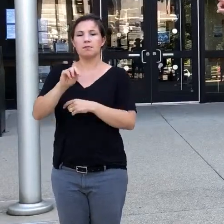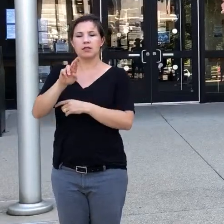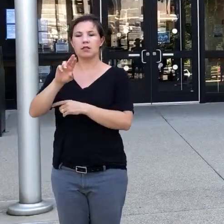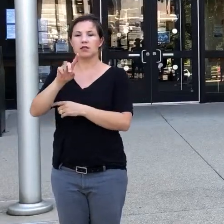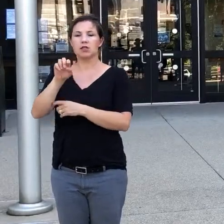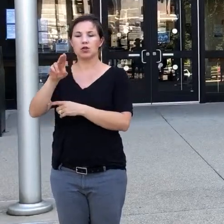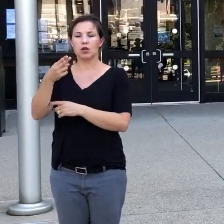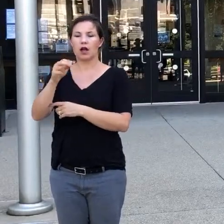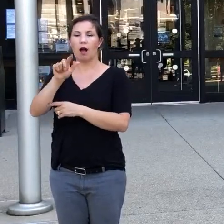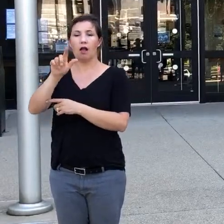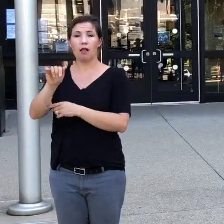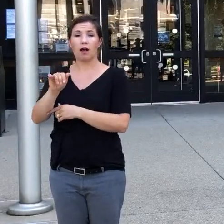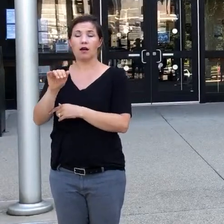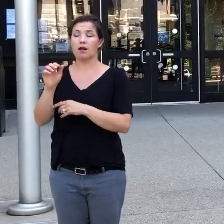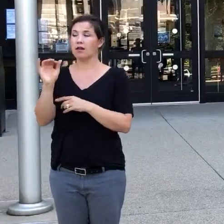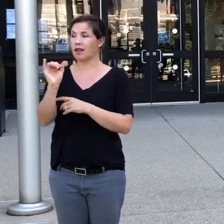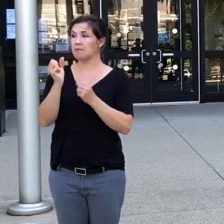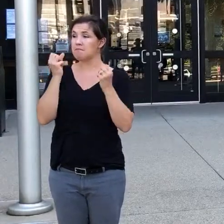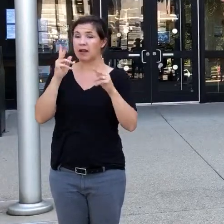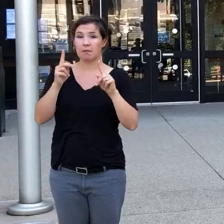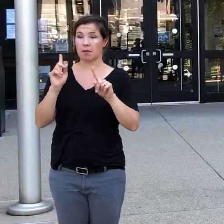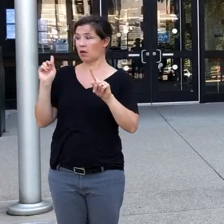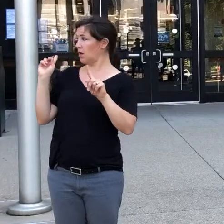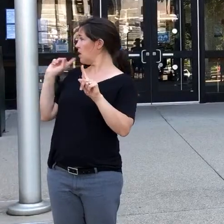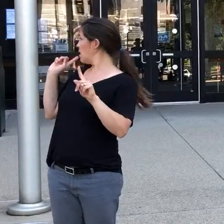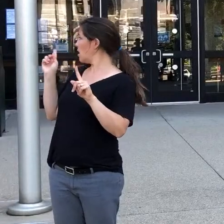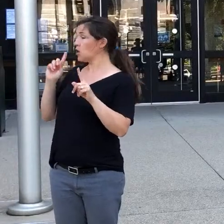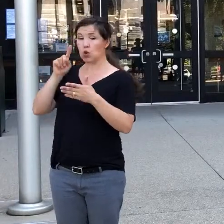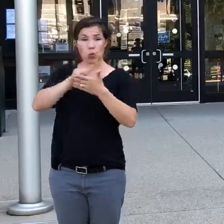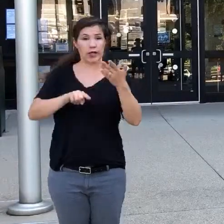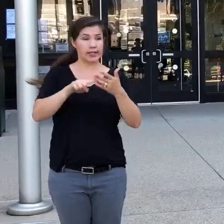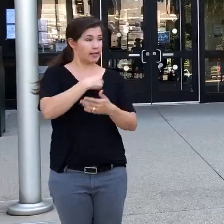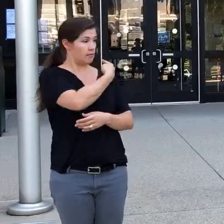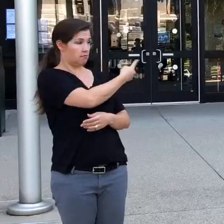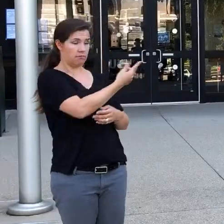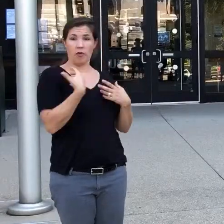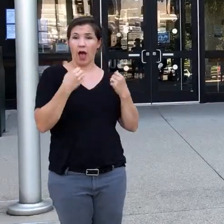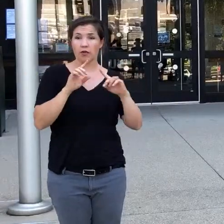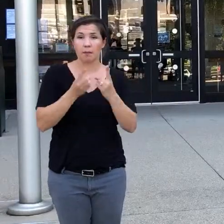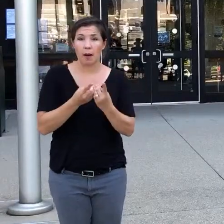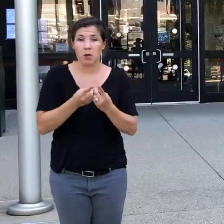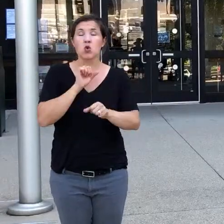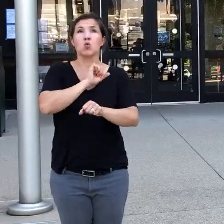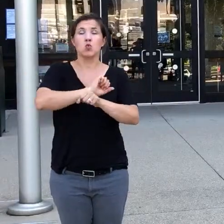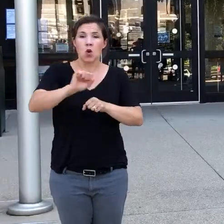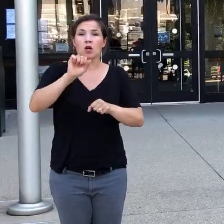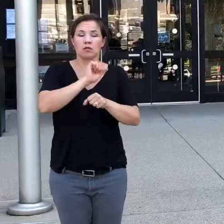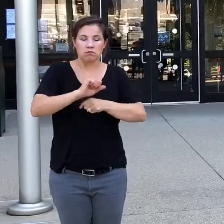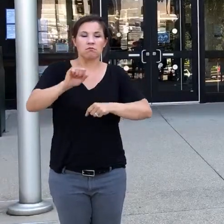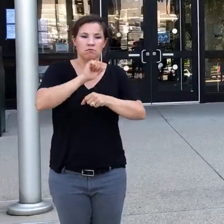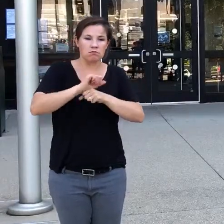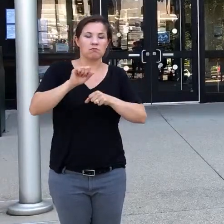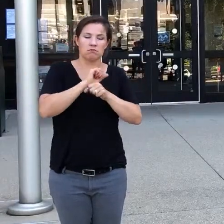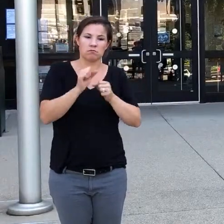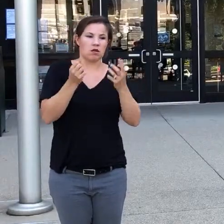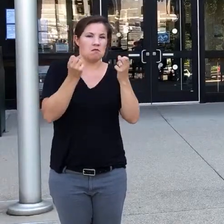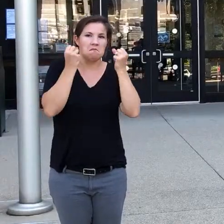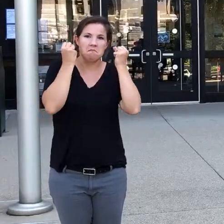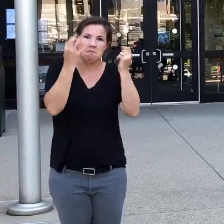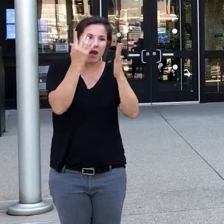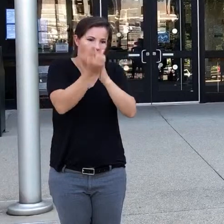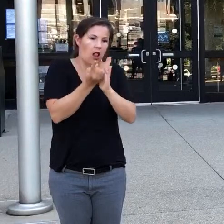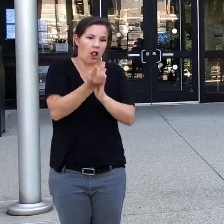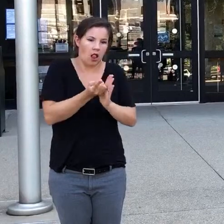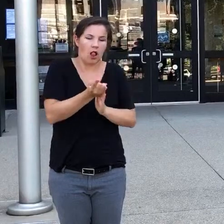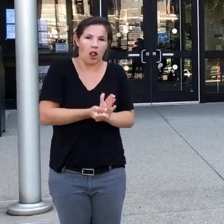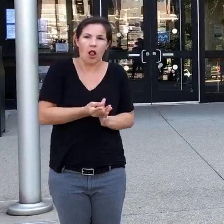that are standing behind you, and I'm going to ask you, are you going to criticize those individuals from the health department who worked countless hours during the COVID-19